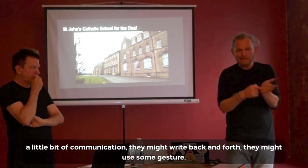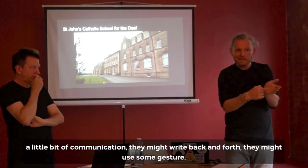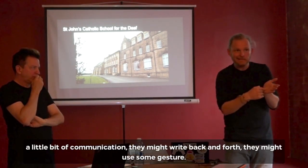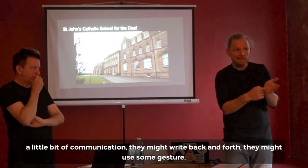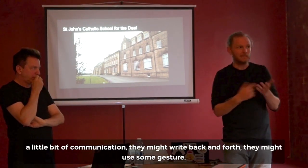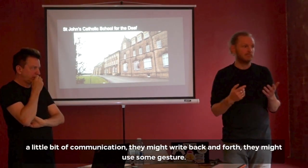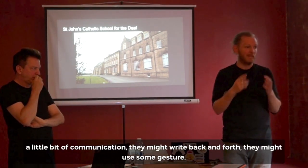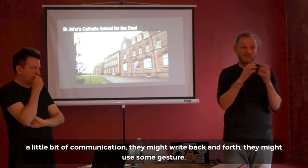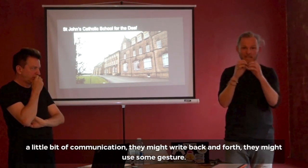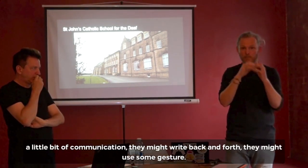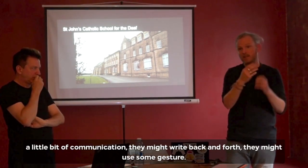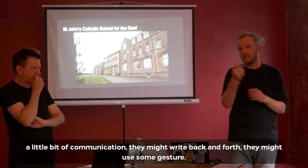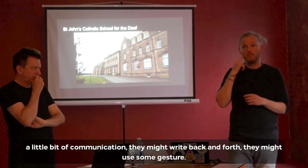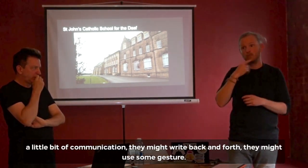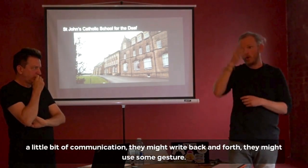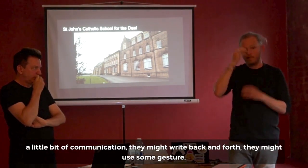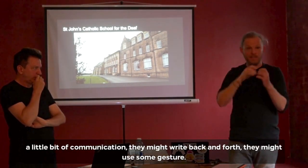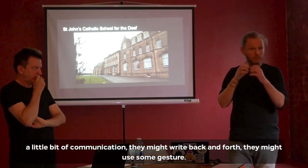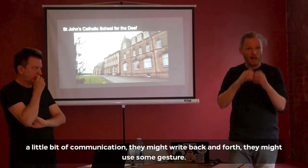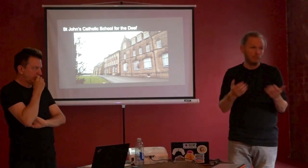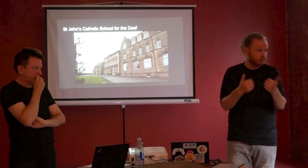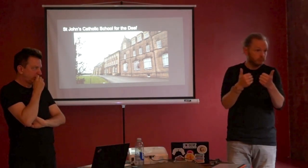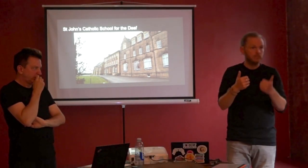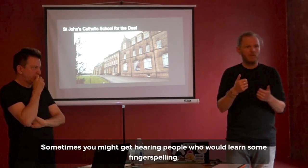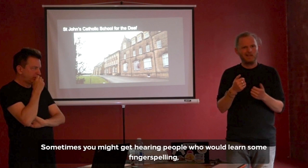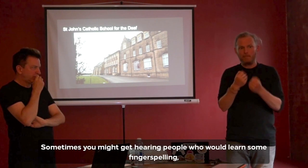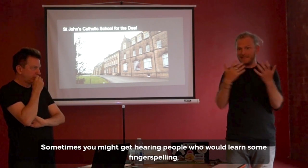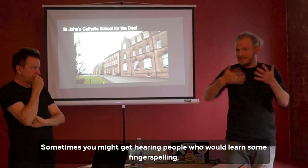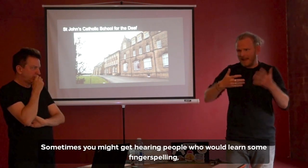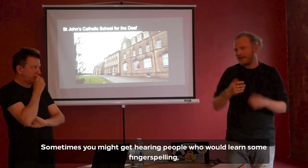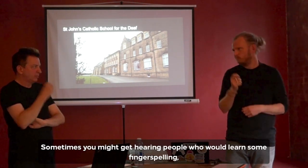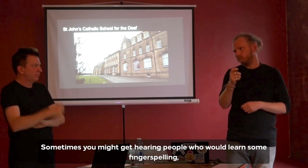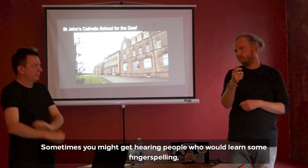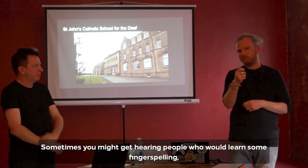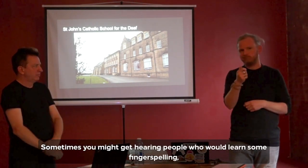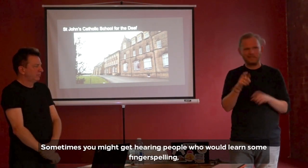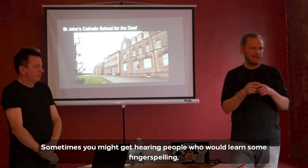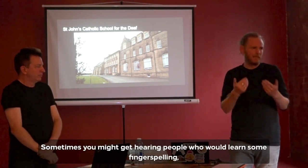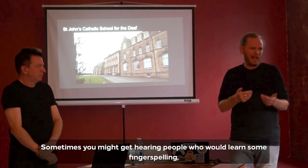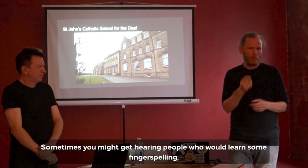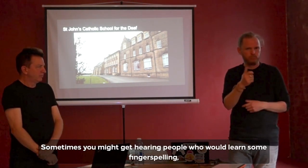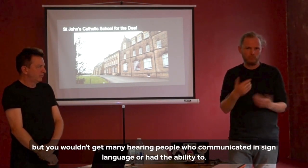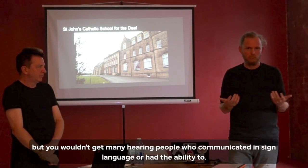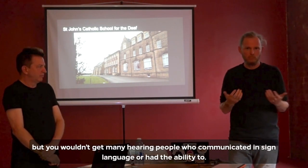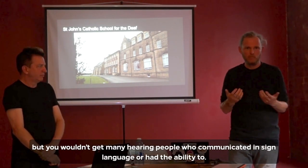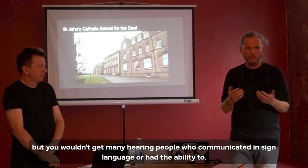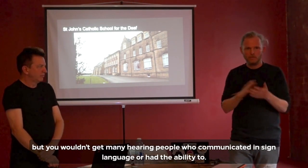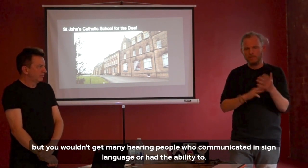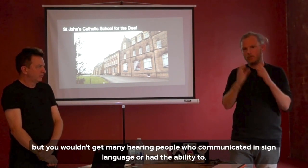with communication. They might write back and forth, they might use some gesture. Sometimes you might get hearing people who would learn some finger spelling, but you wouldn't get many hearing